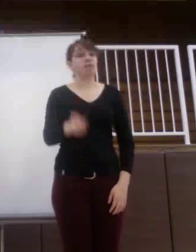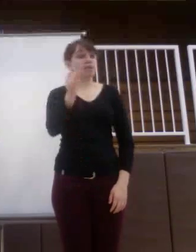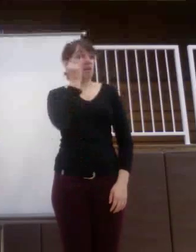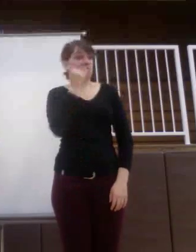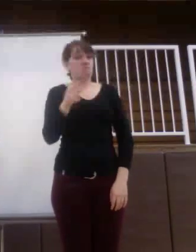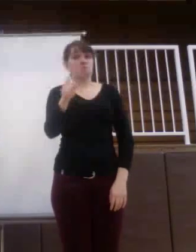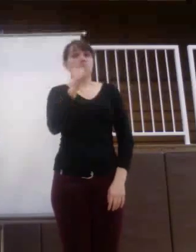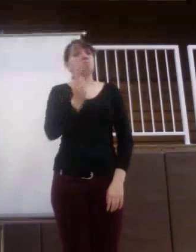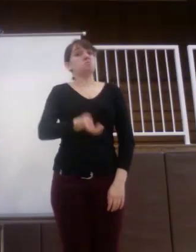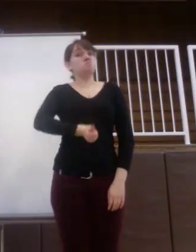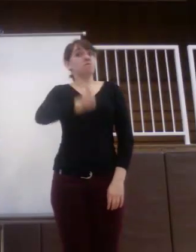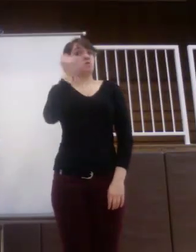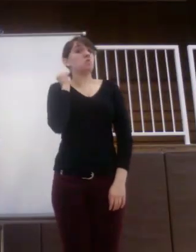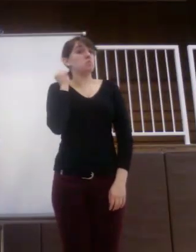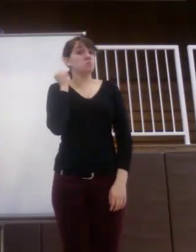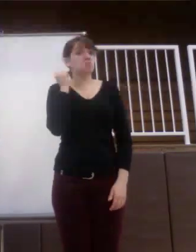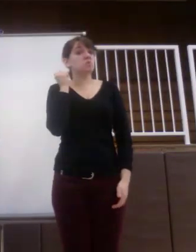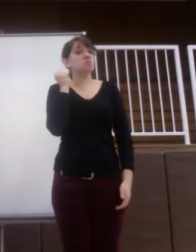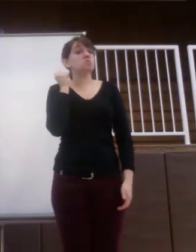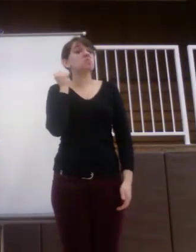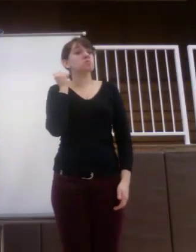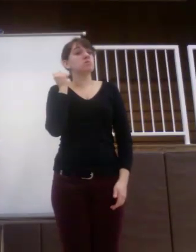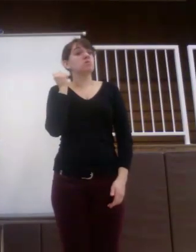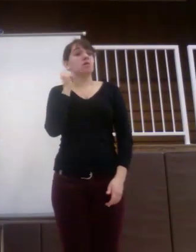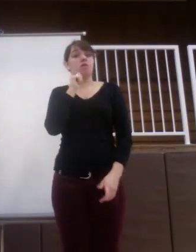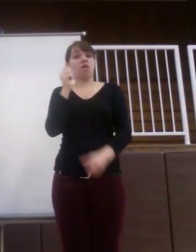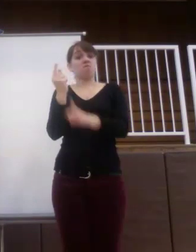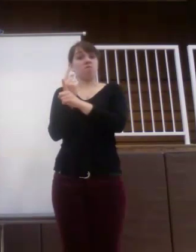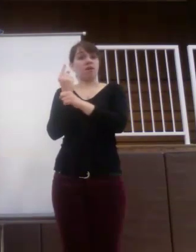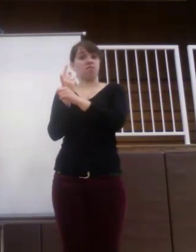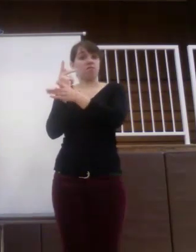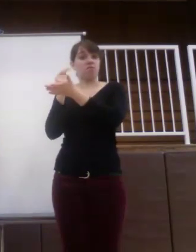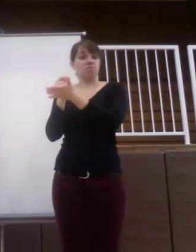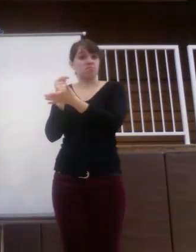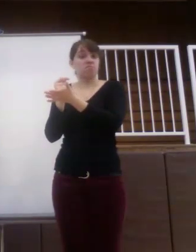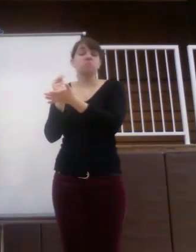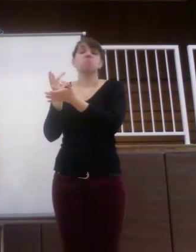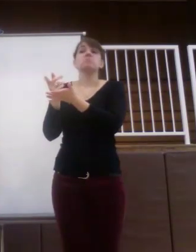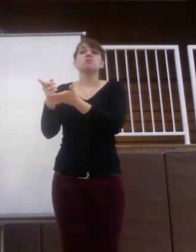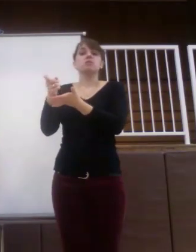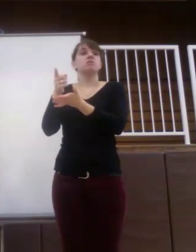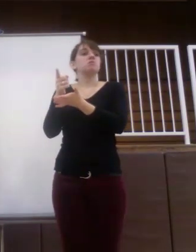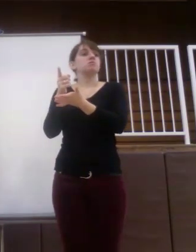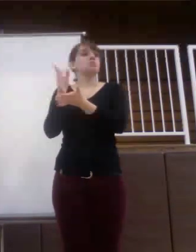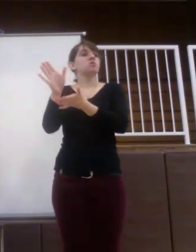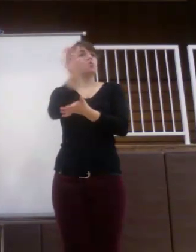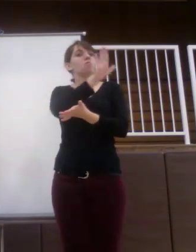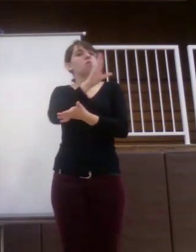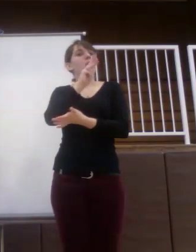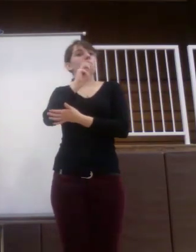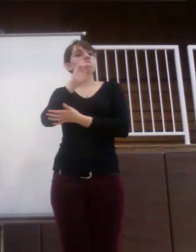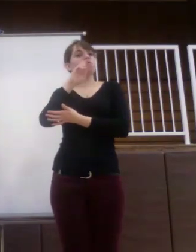Refusing extraordinary care is a moral judgment on the treatment